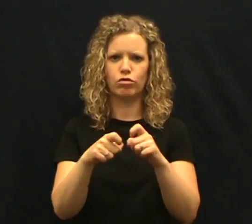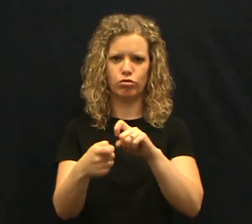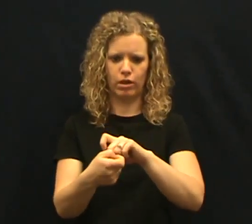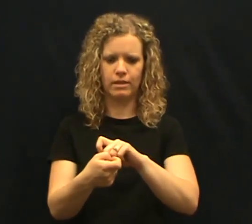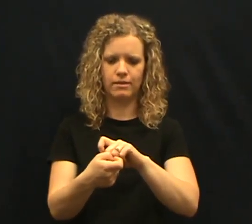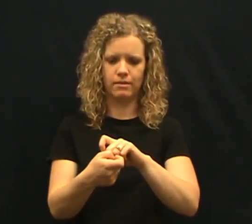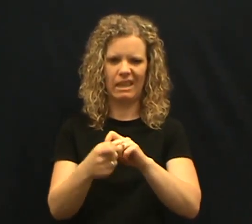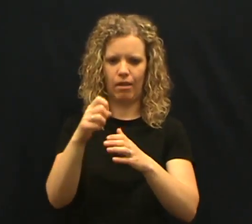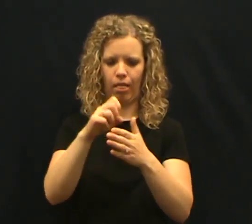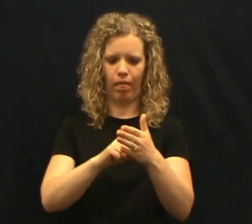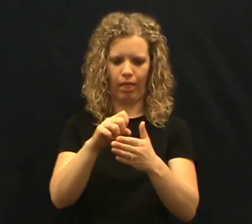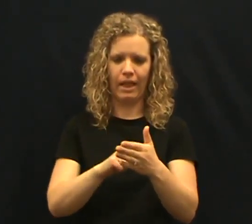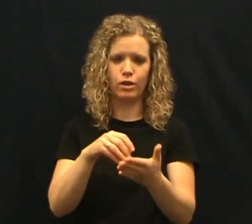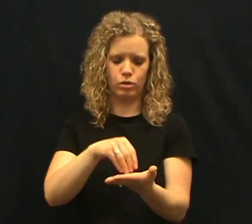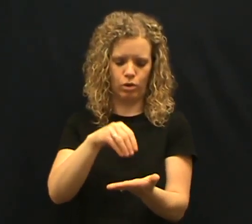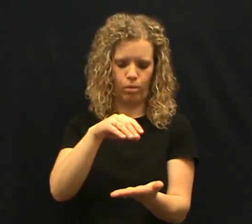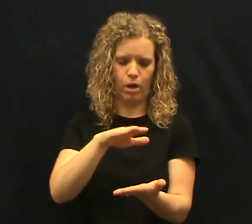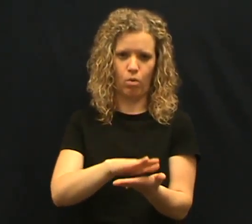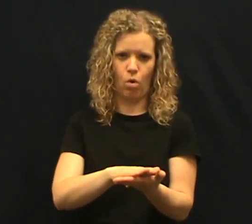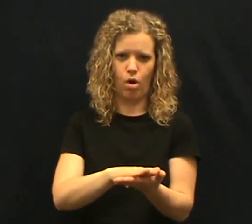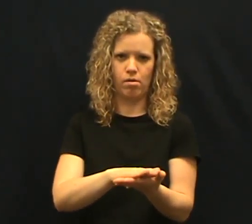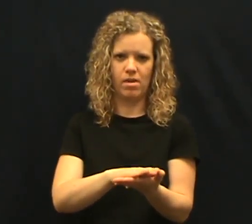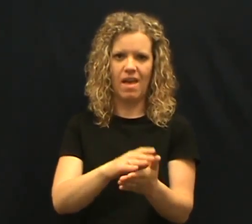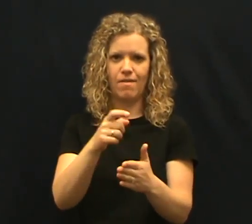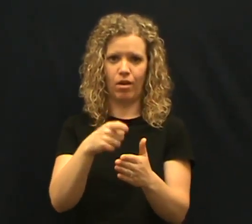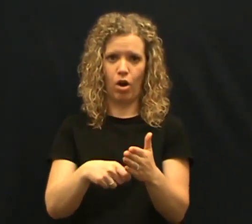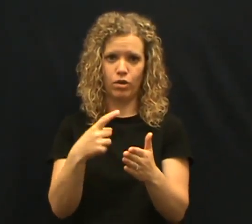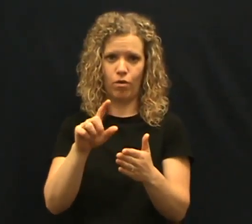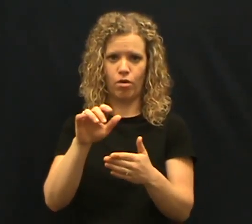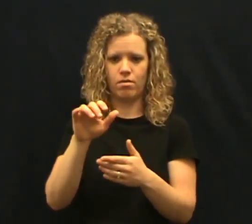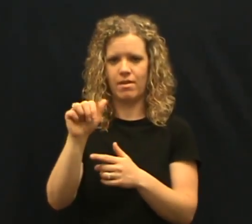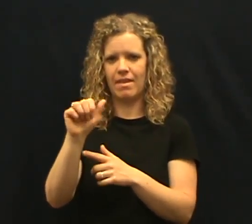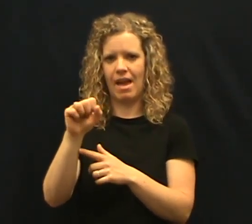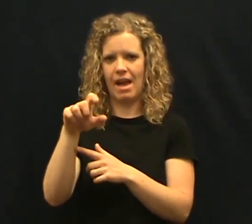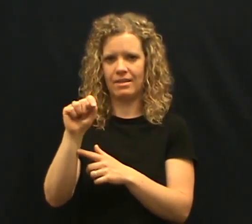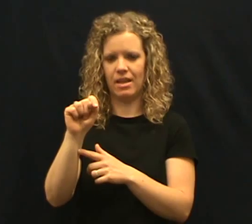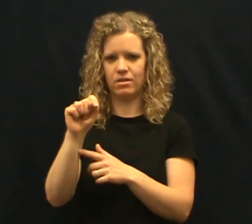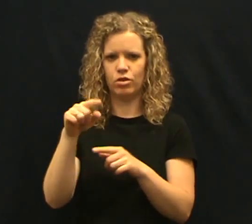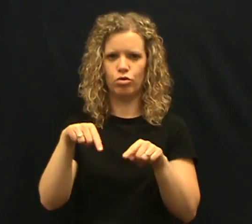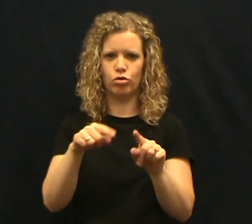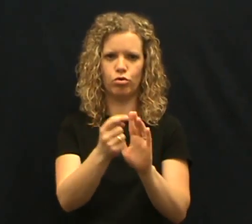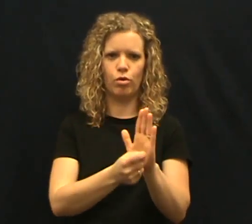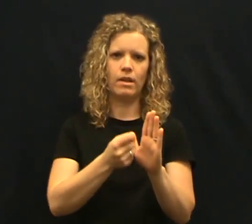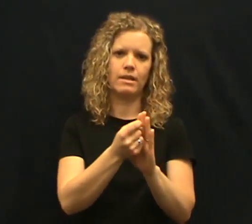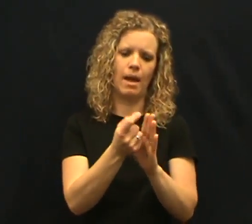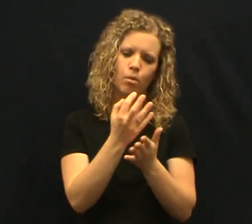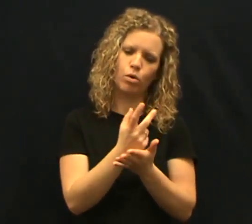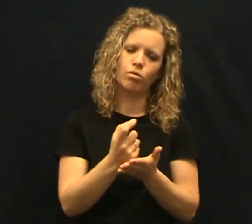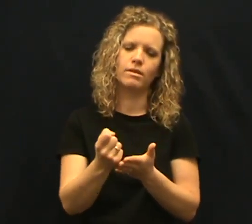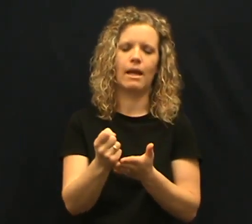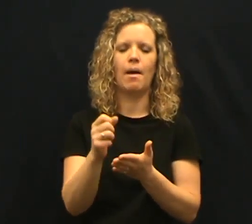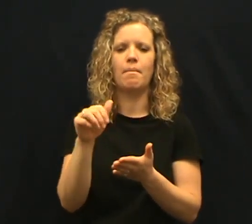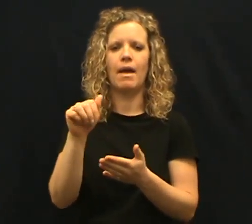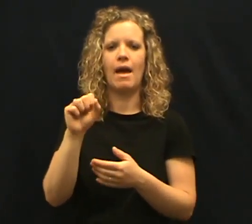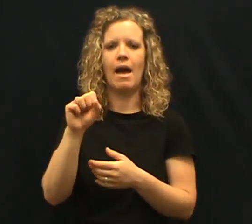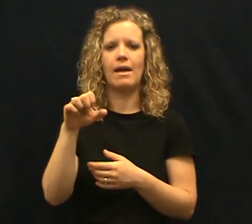the allocation of the cost of that asset to the periods in which we're using up that asset. And so we're going to